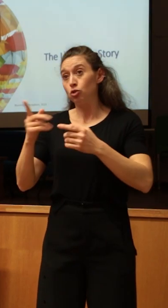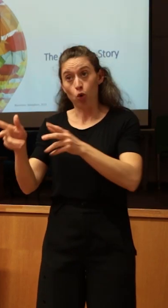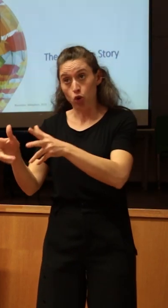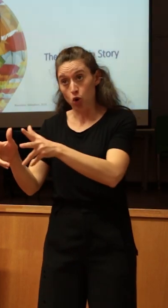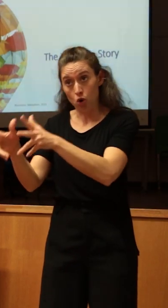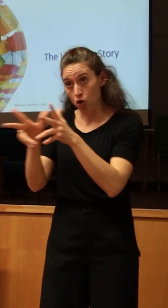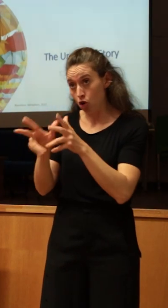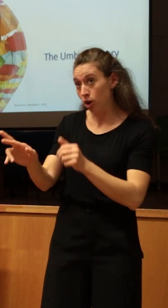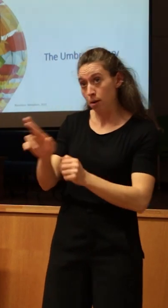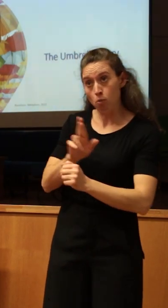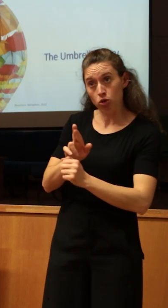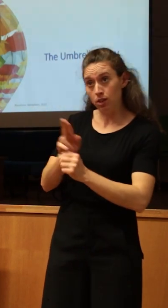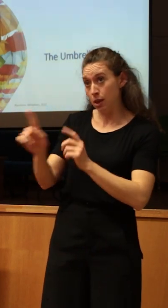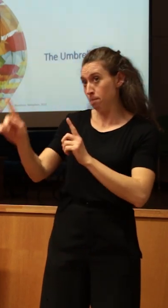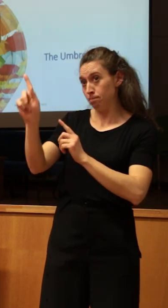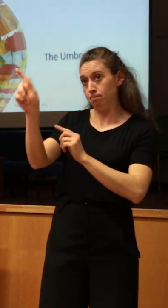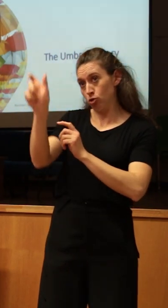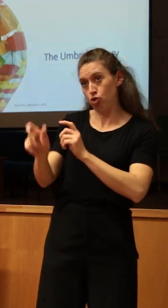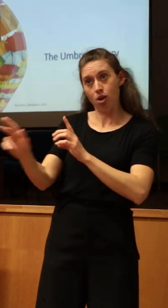digan,